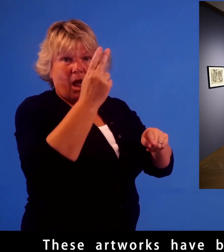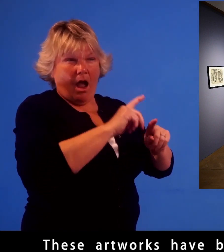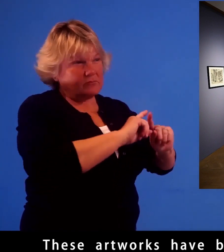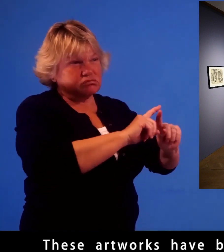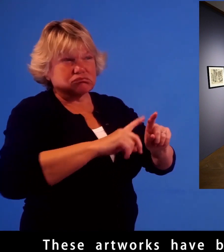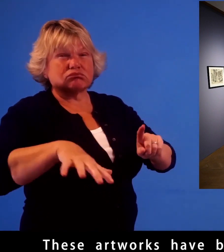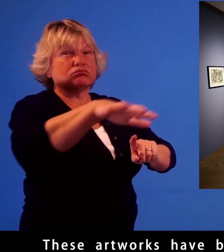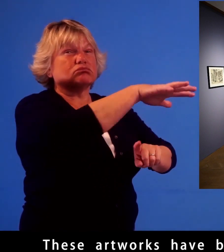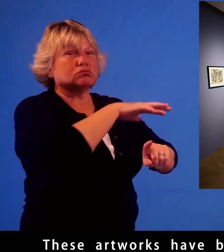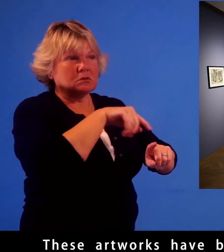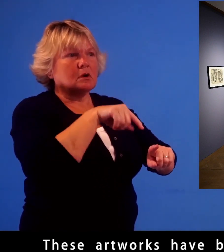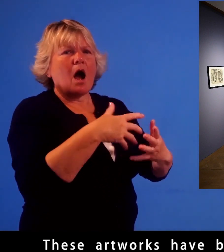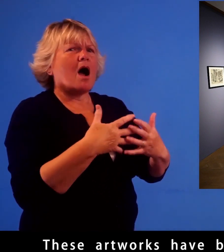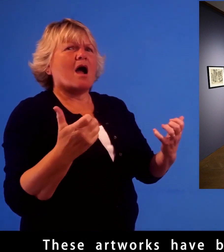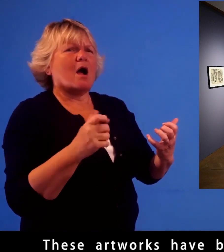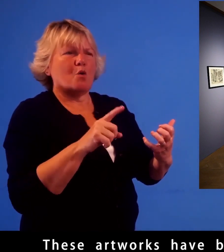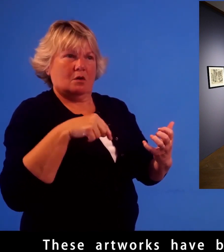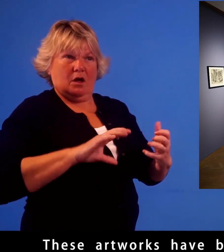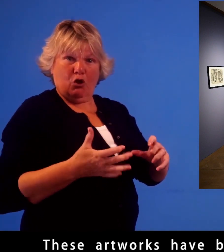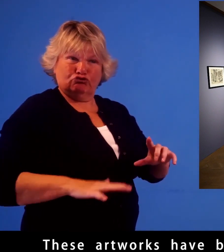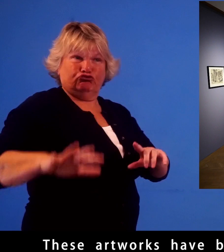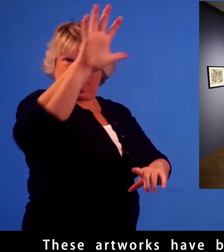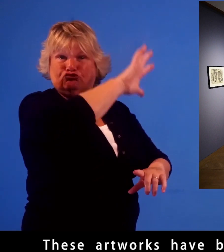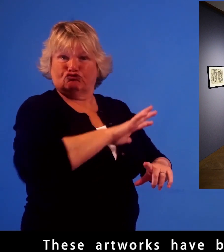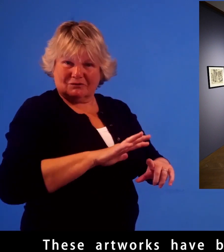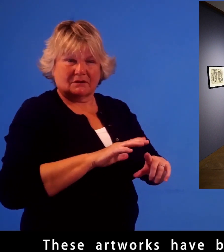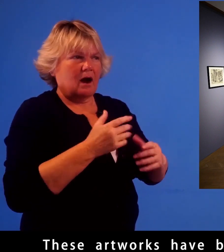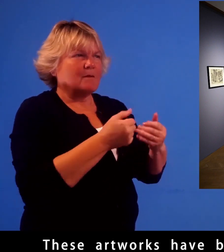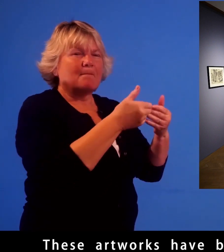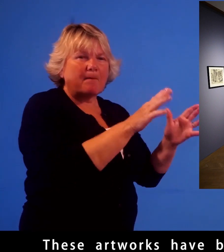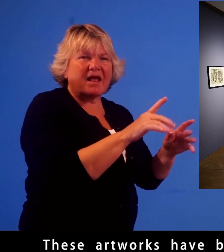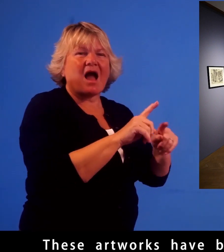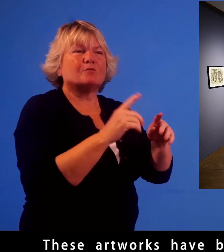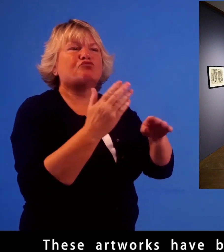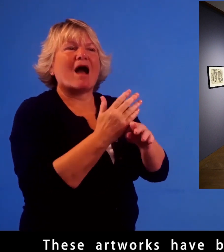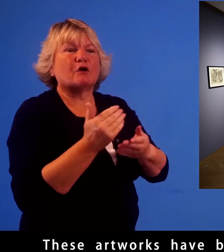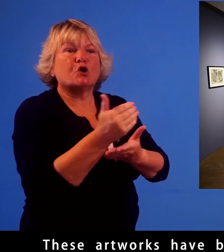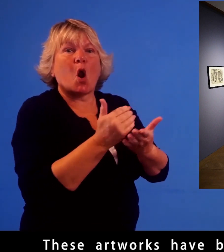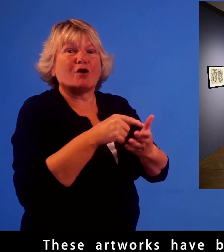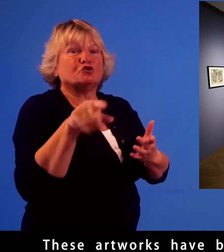These artworks have been selected from public and private collections across the country.